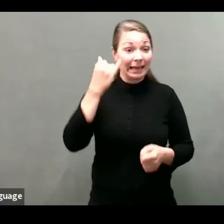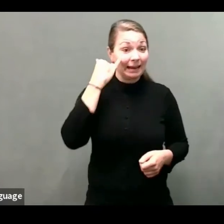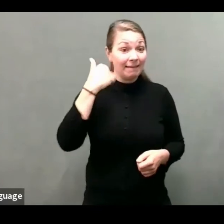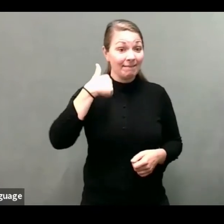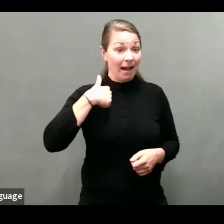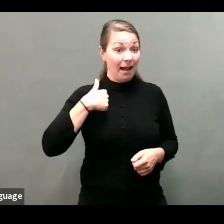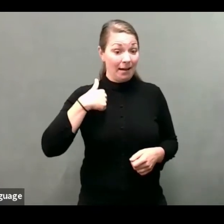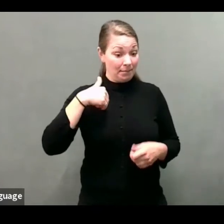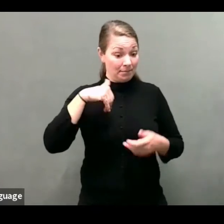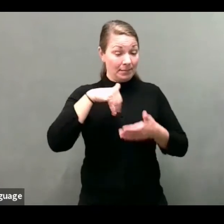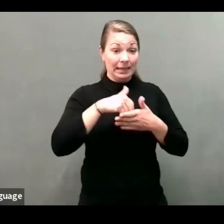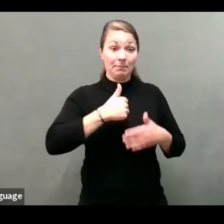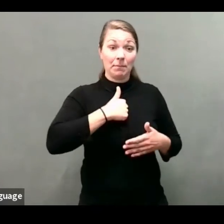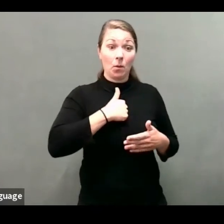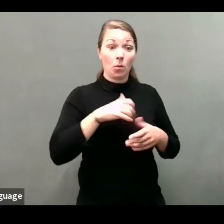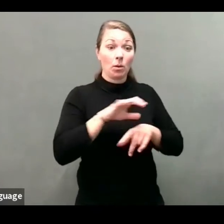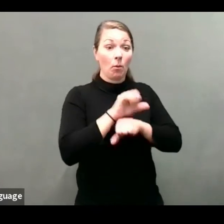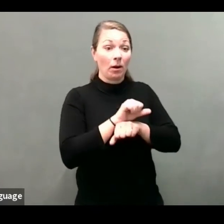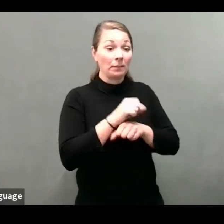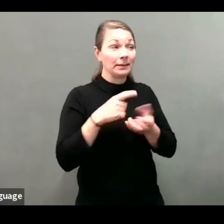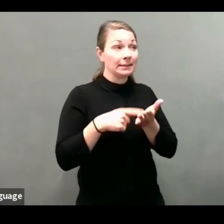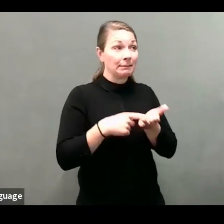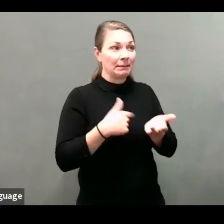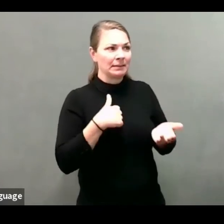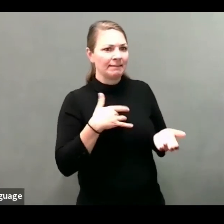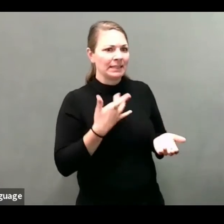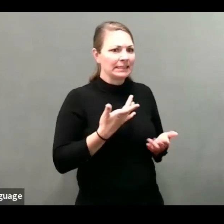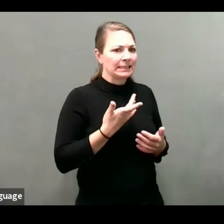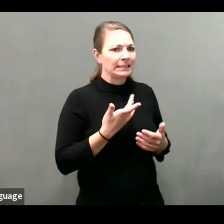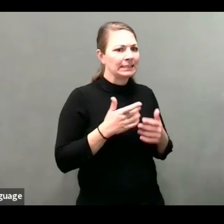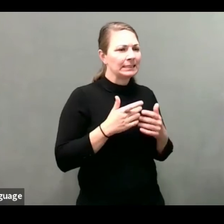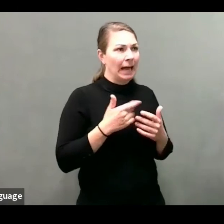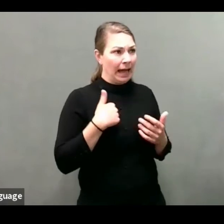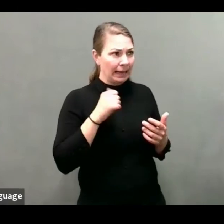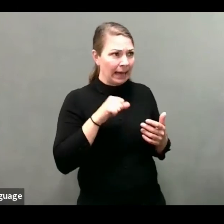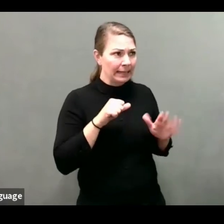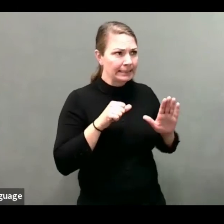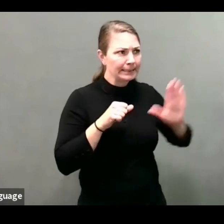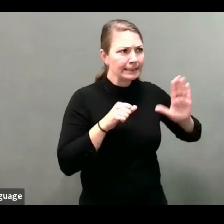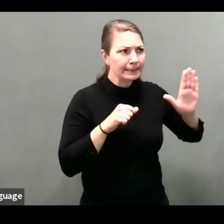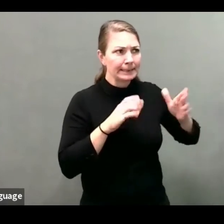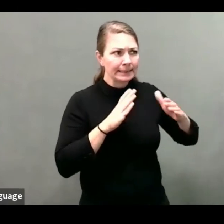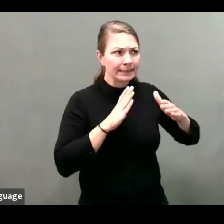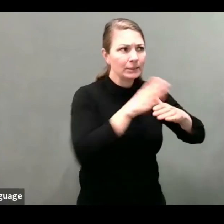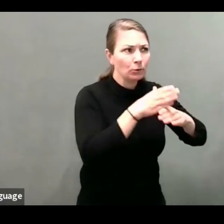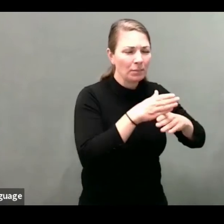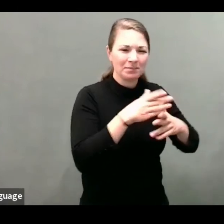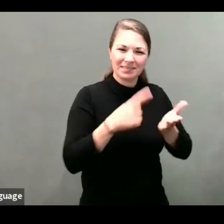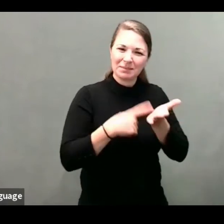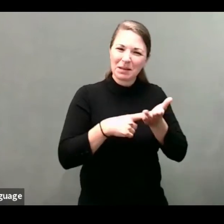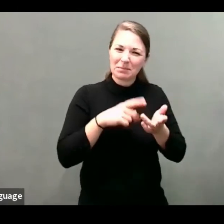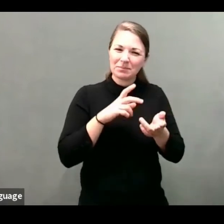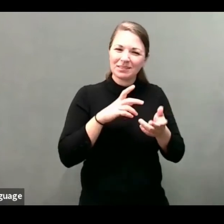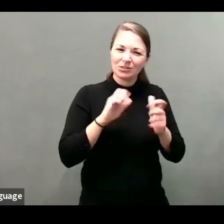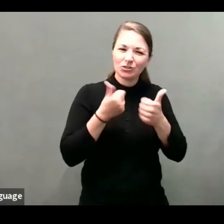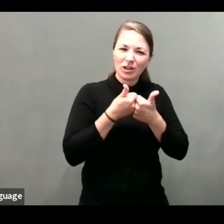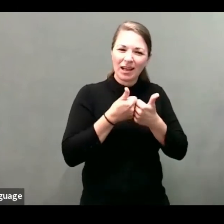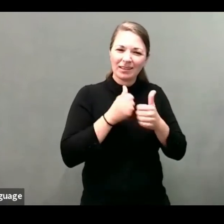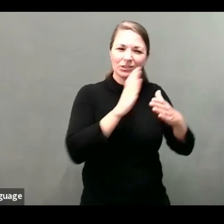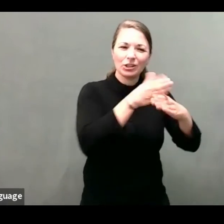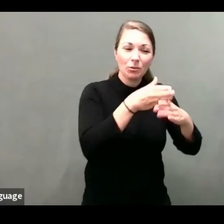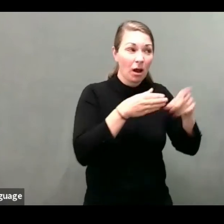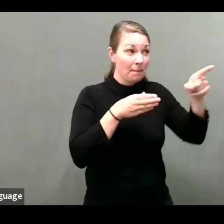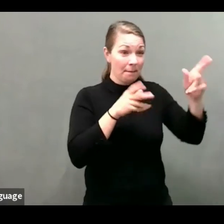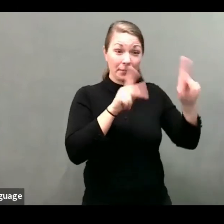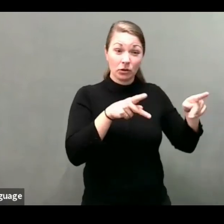up to my provider or my doctor if I'm not given an opening to do so. It's just hard to interrupt and stop someone from doing something